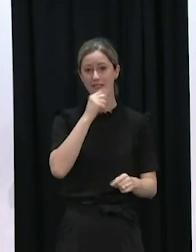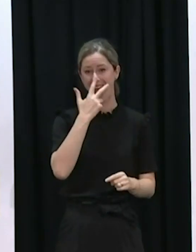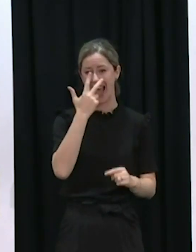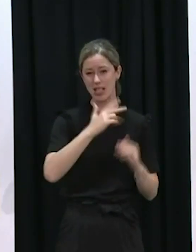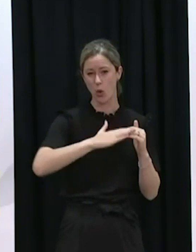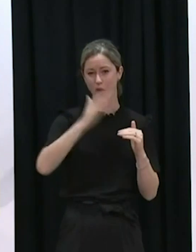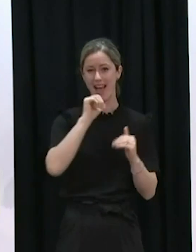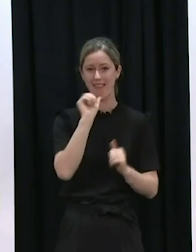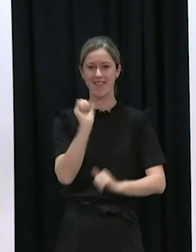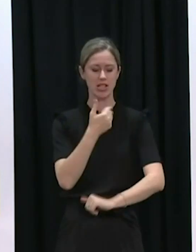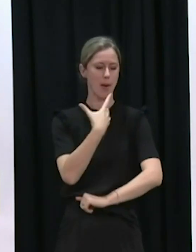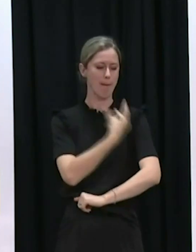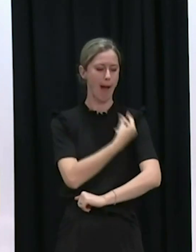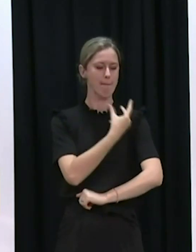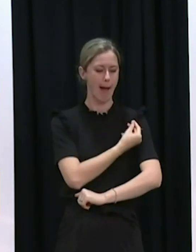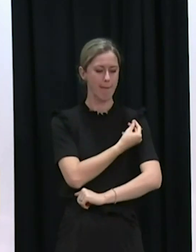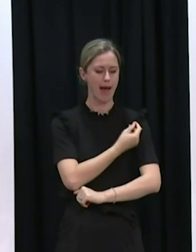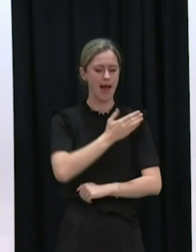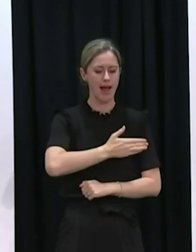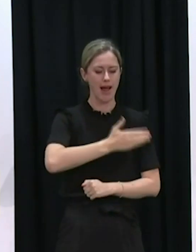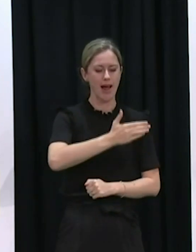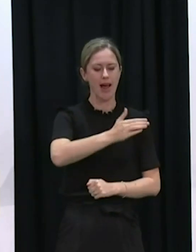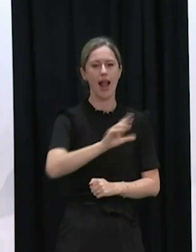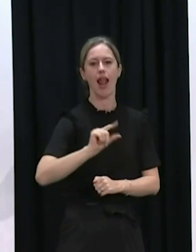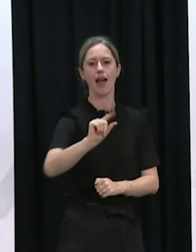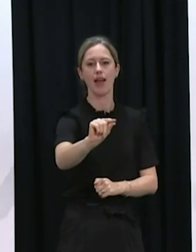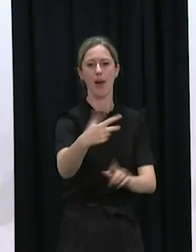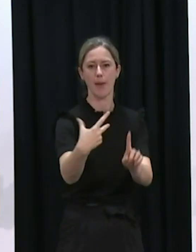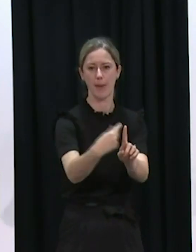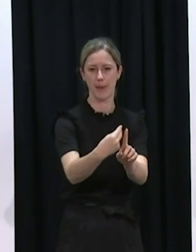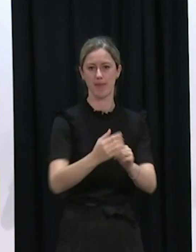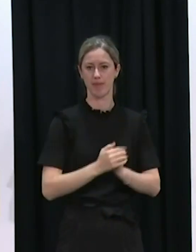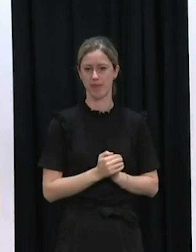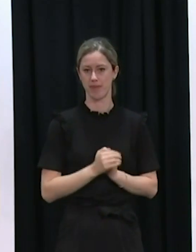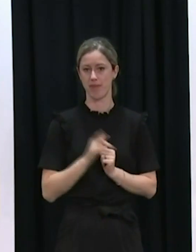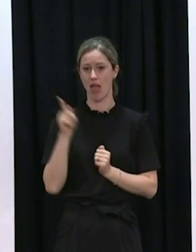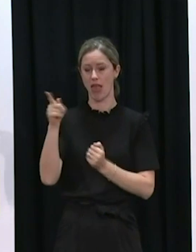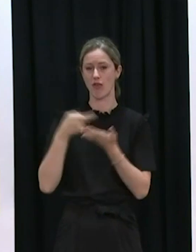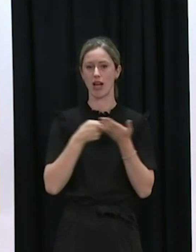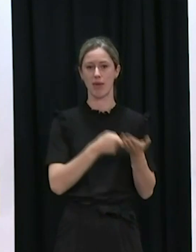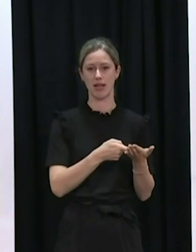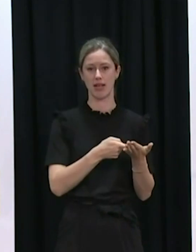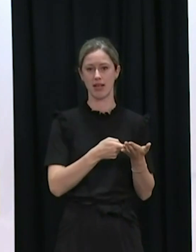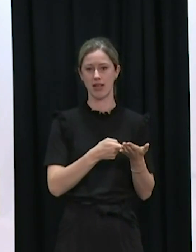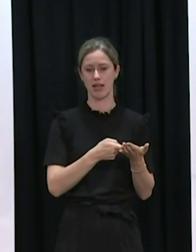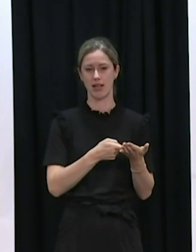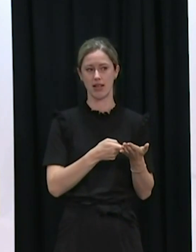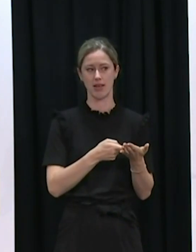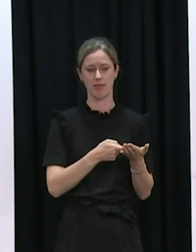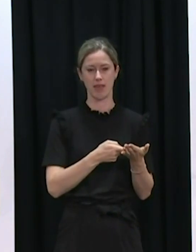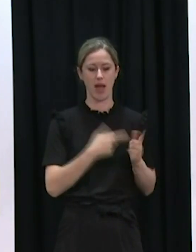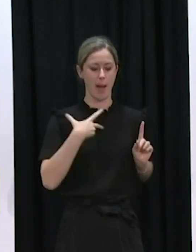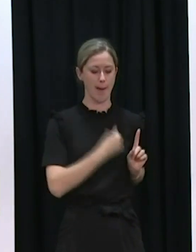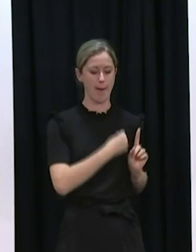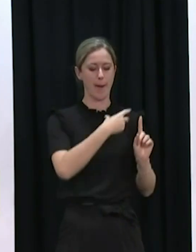and over who've already had the full 2-dose course, and recommended that that be for a minimum of